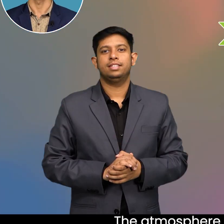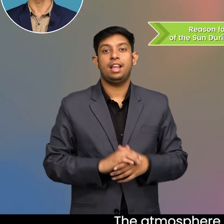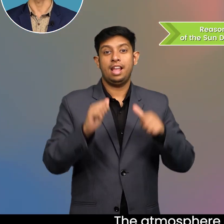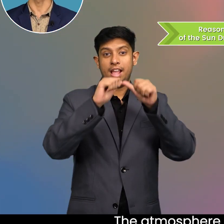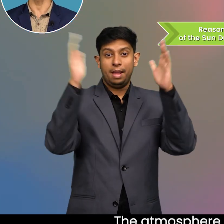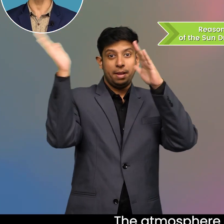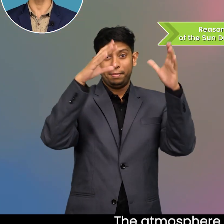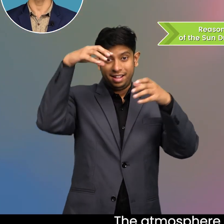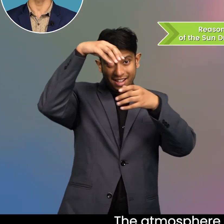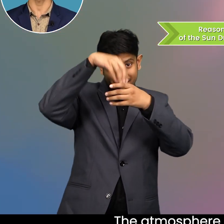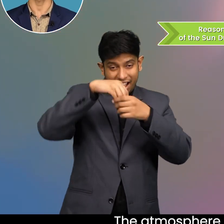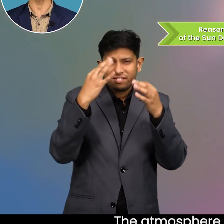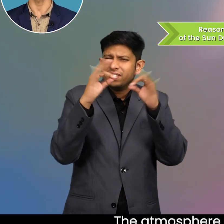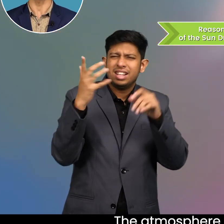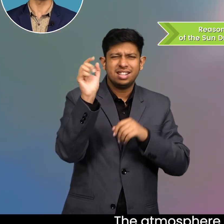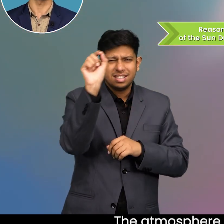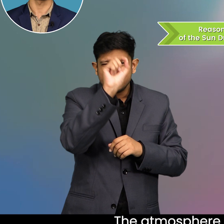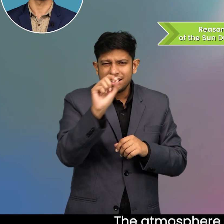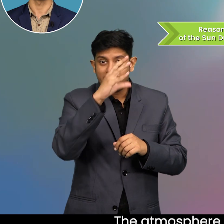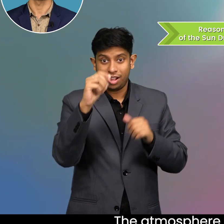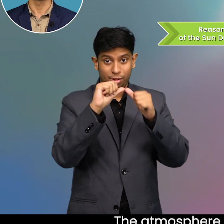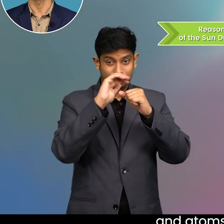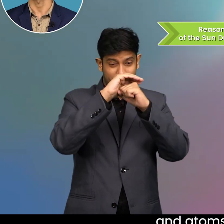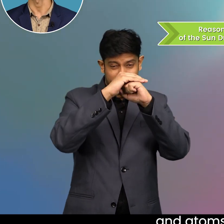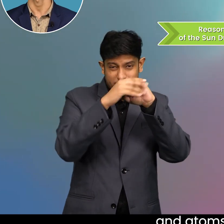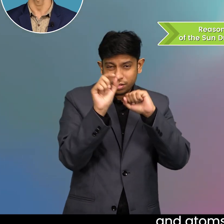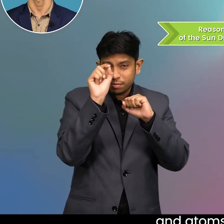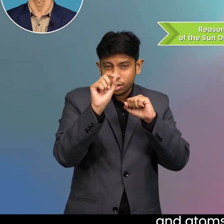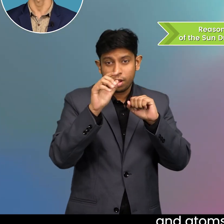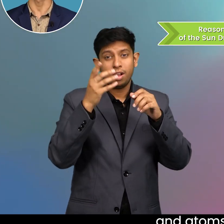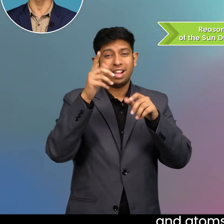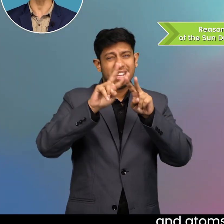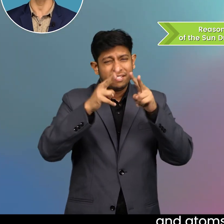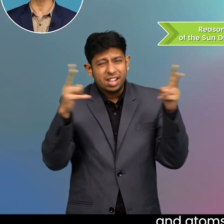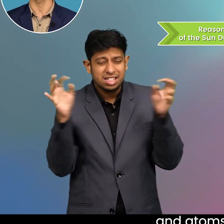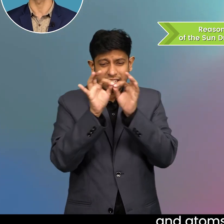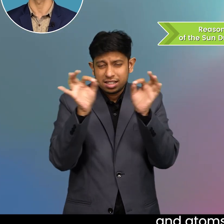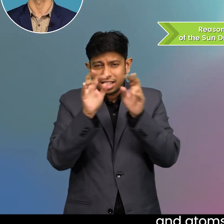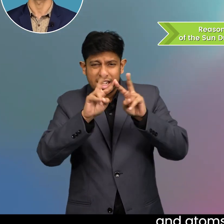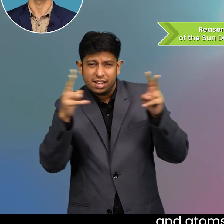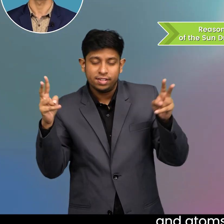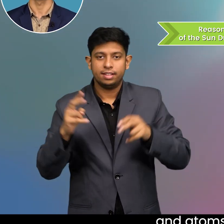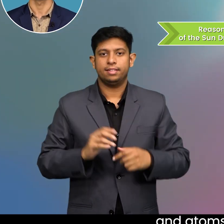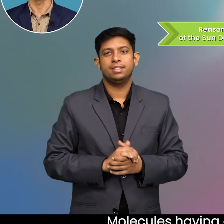The atmosphere contains free molecules and atoms of different sizes.